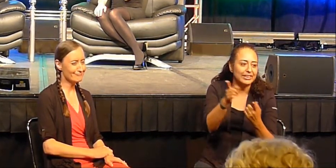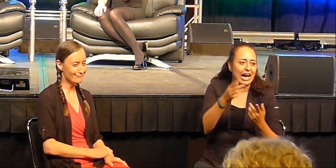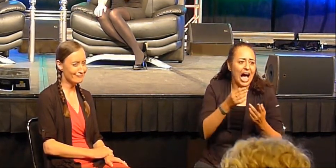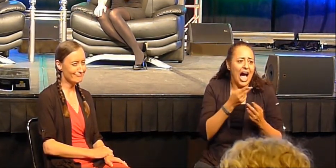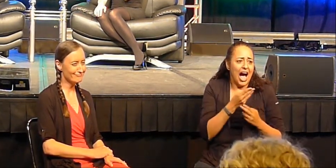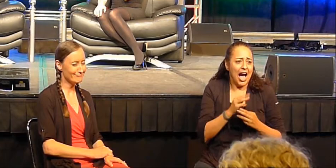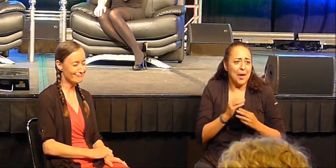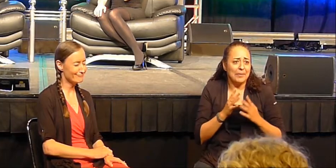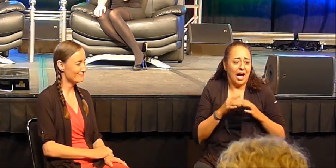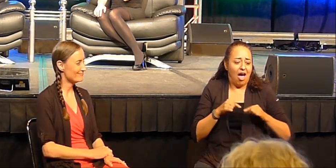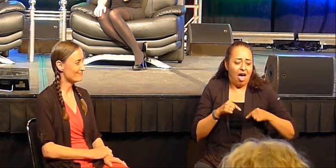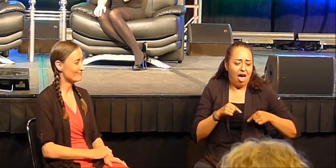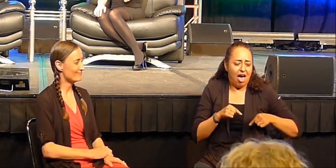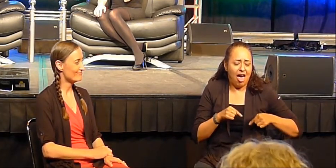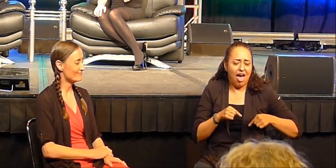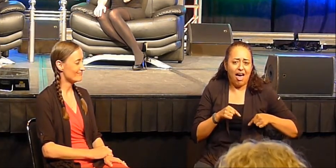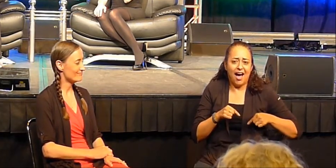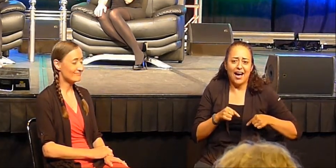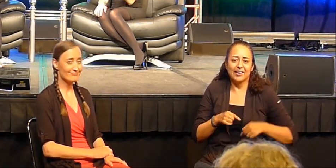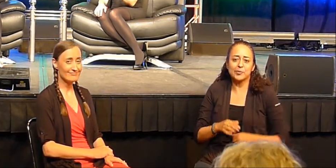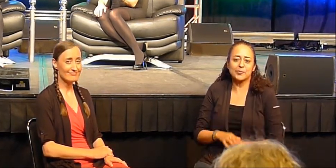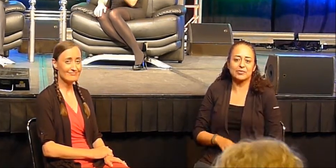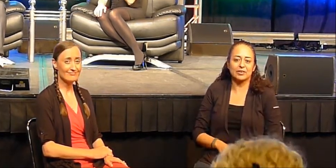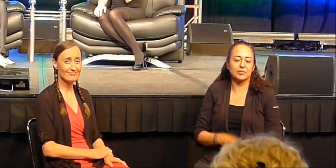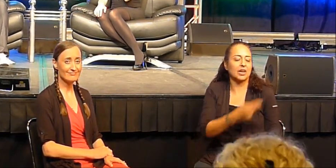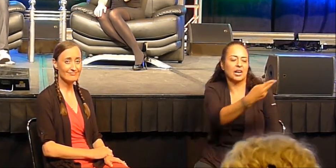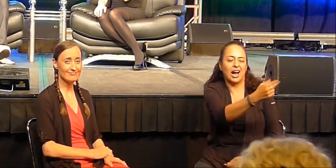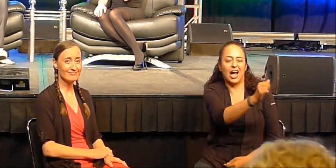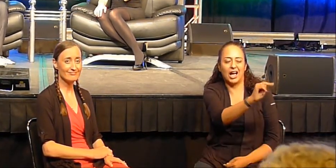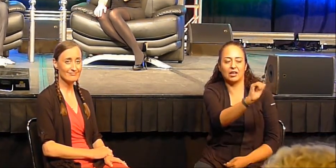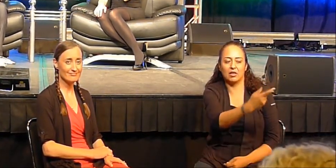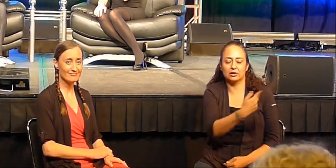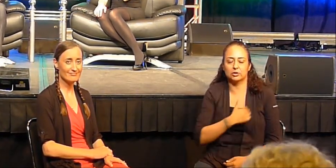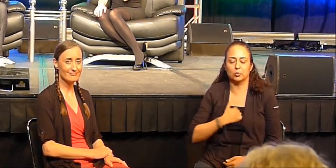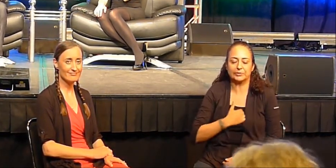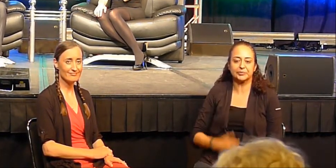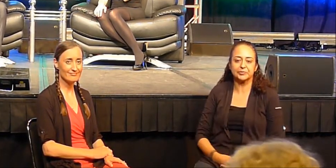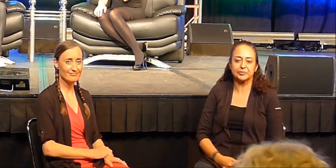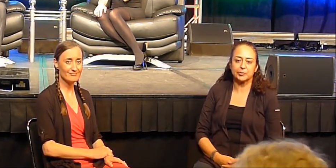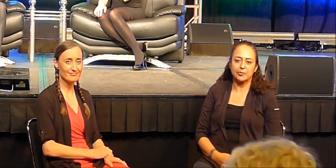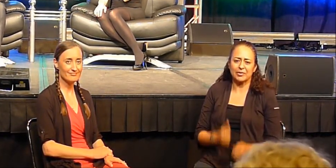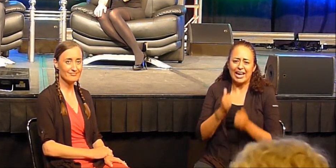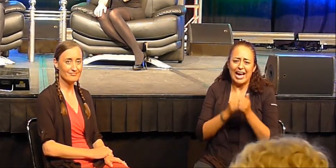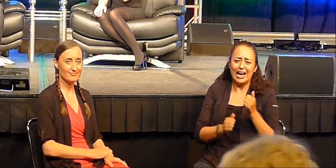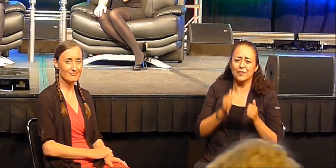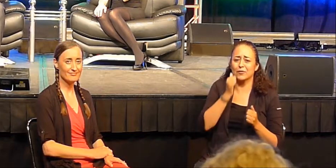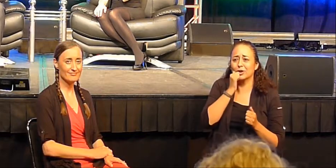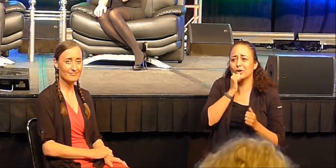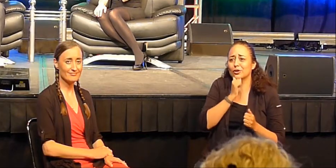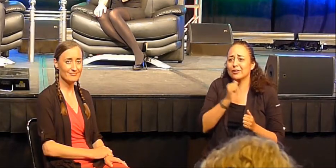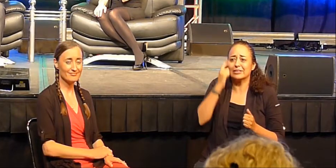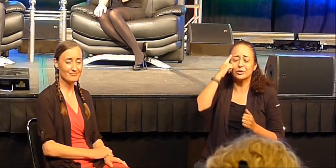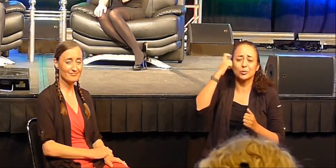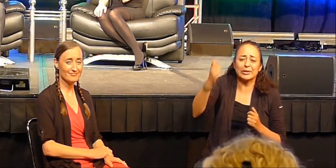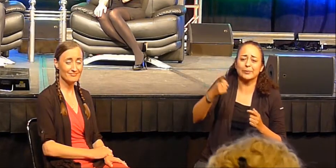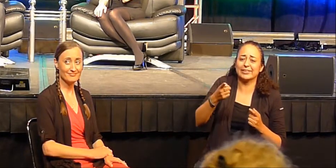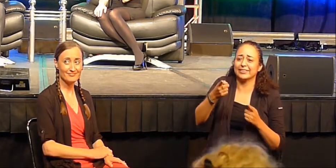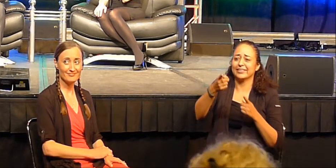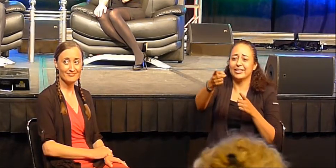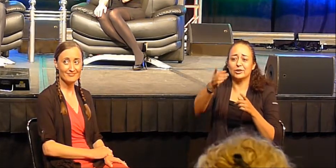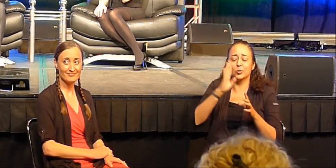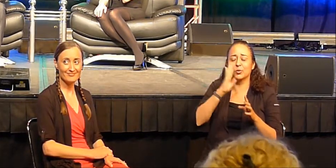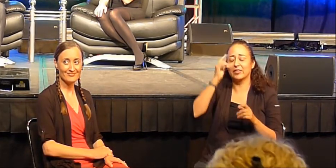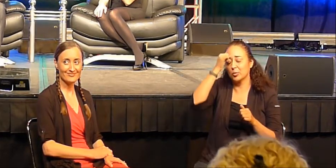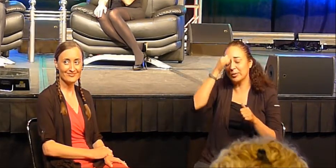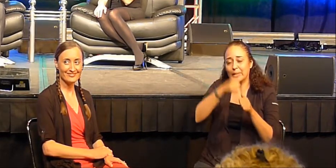Hannah, you just made every girl's dream. I hope you remember that moment forever. And do you remember your question?